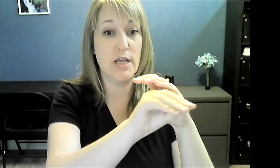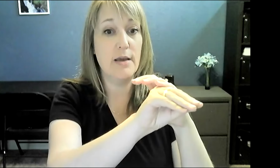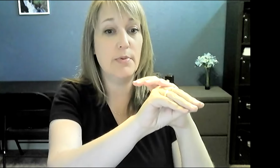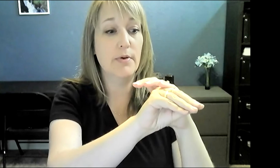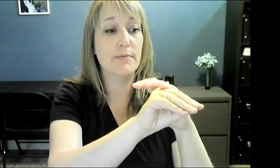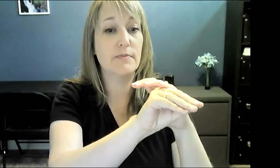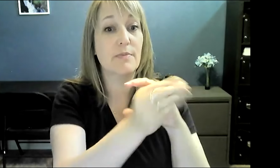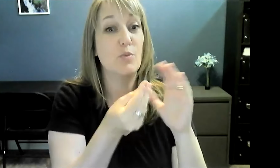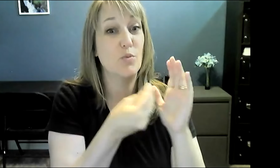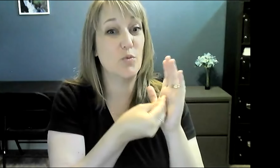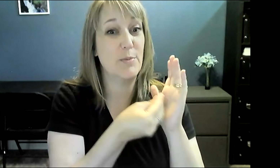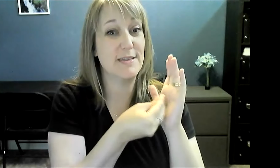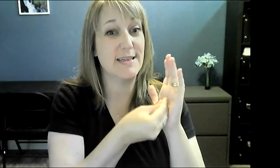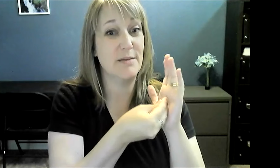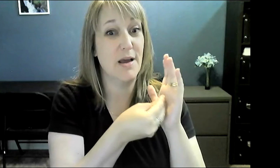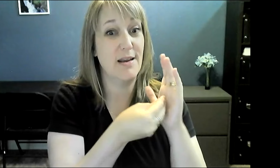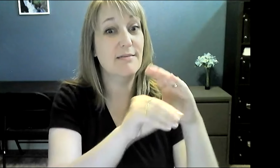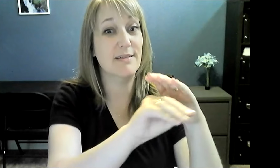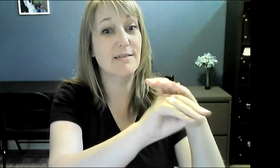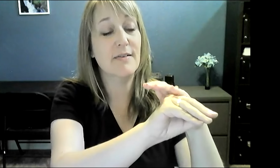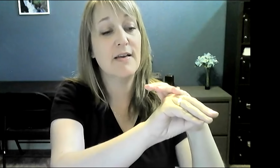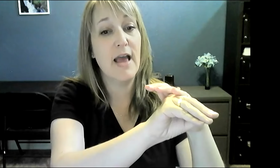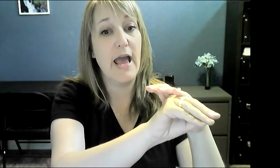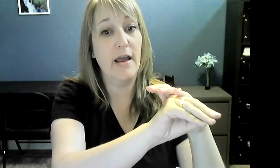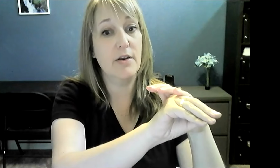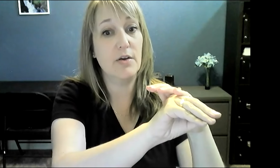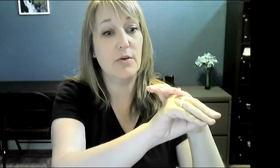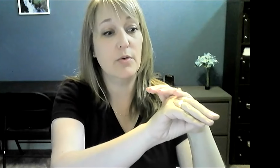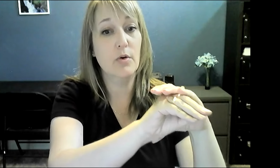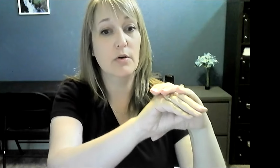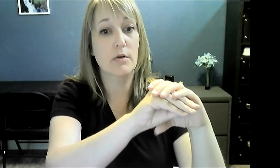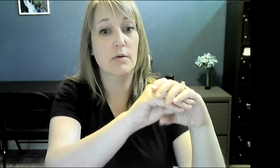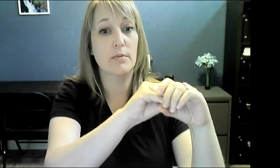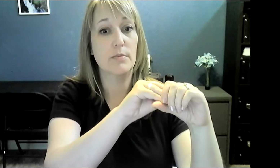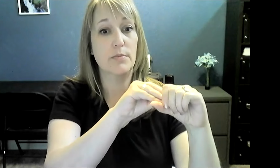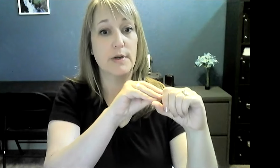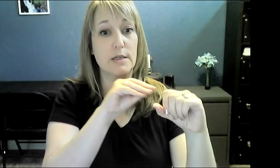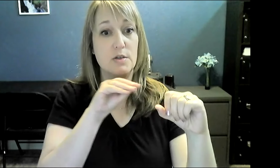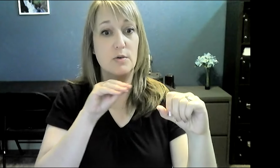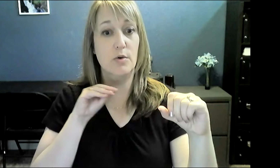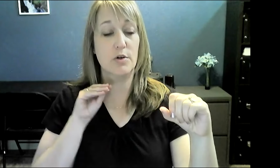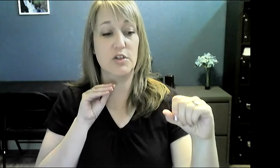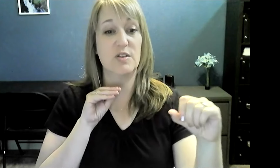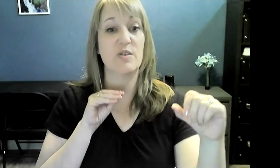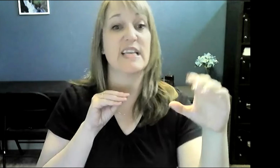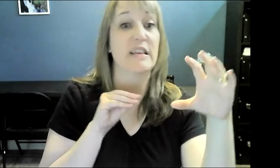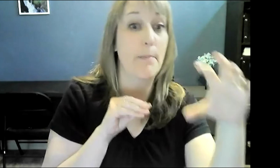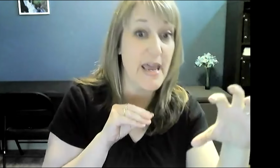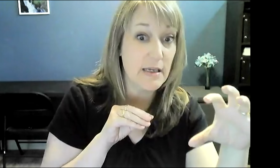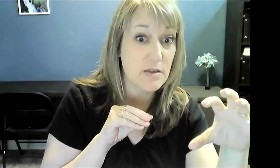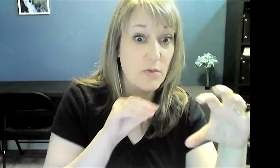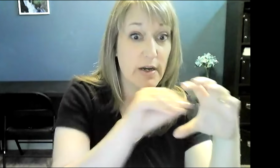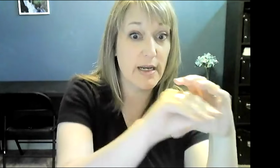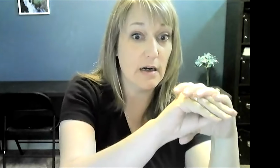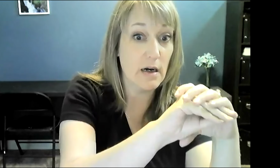shape representing money, and you bring it towards you. So it's like the bank is over here and